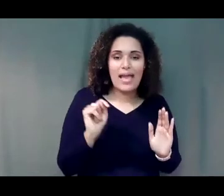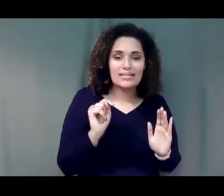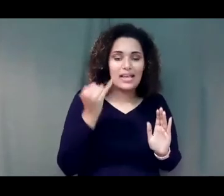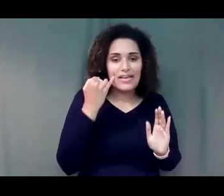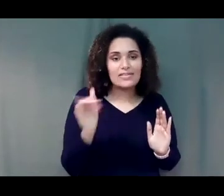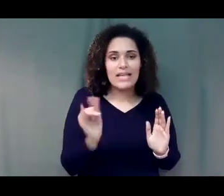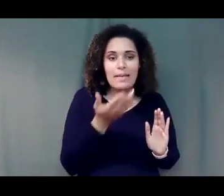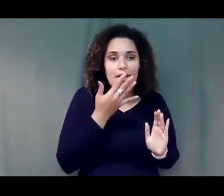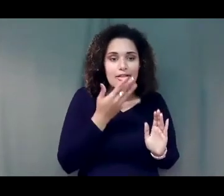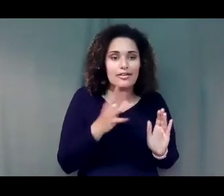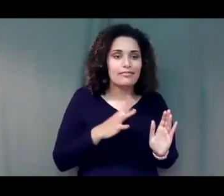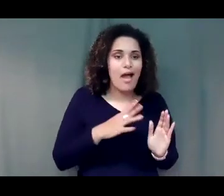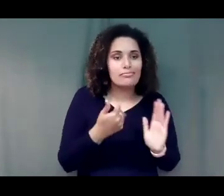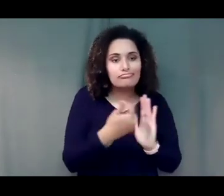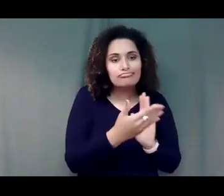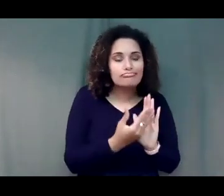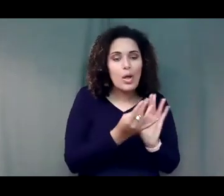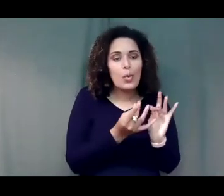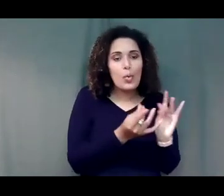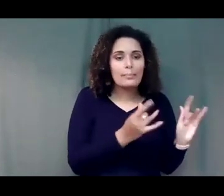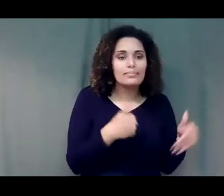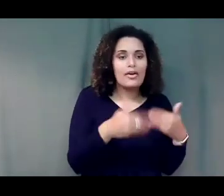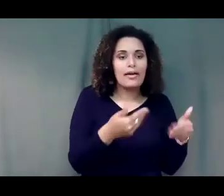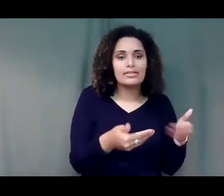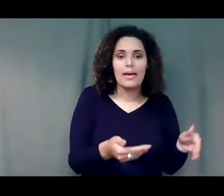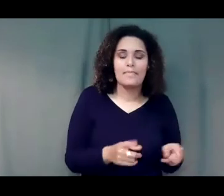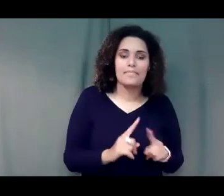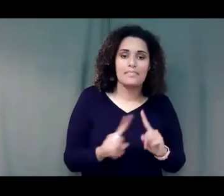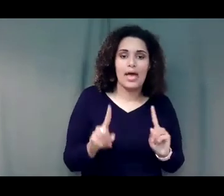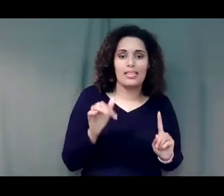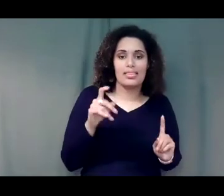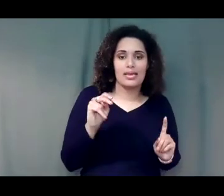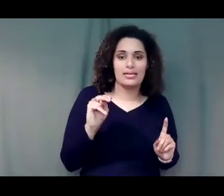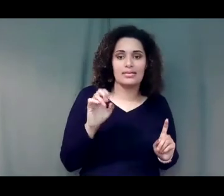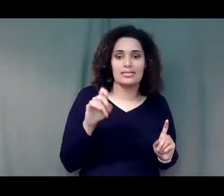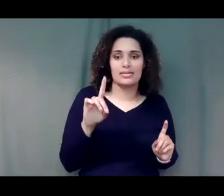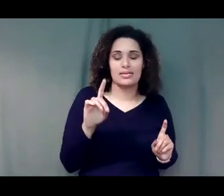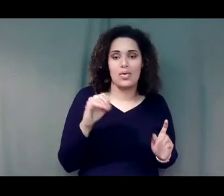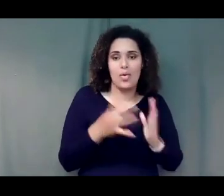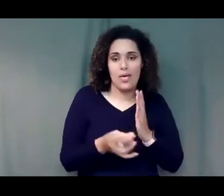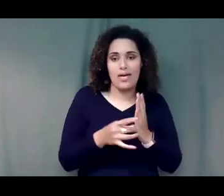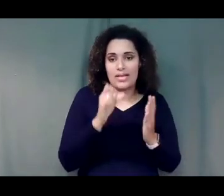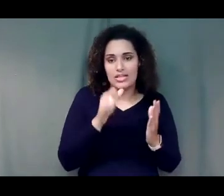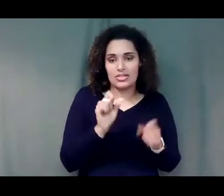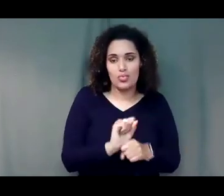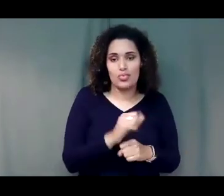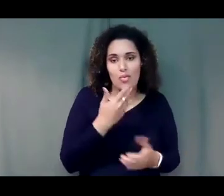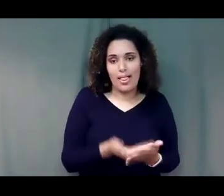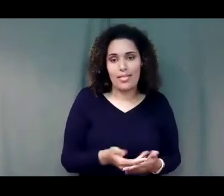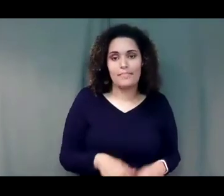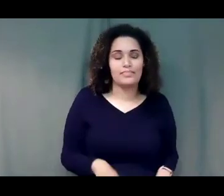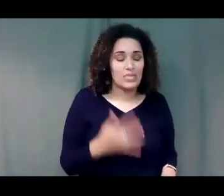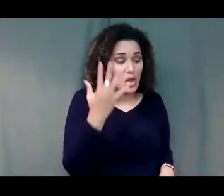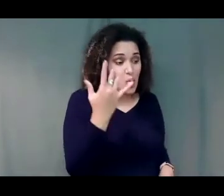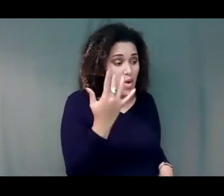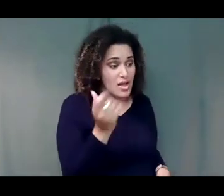color, it'll blend very well over time. The linseed oil just doesn't work very well. Question: why did we decide on the